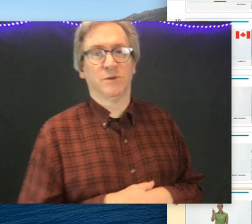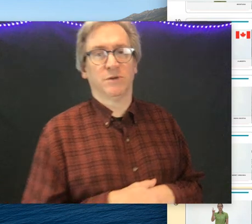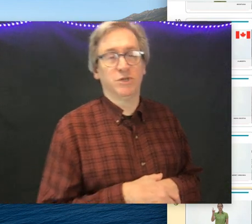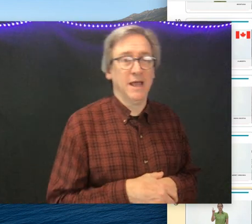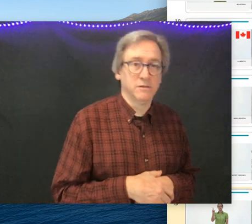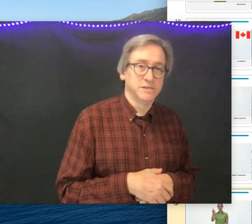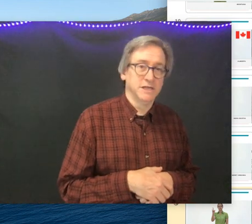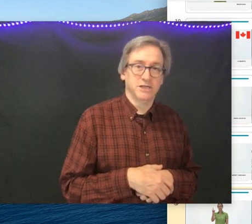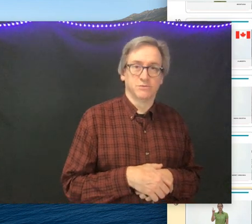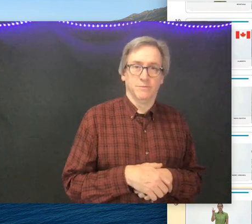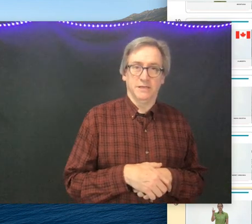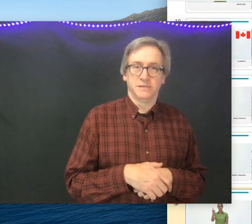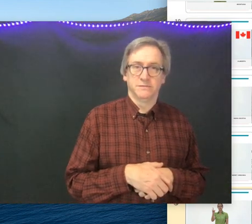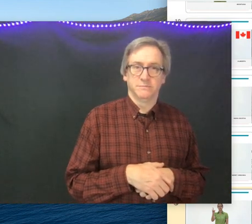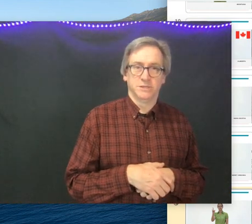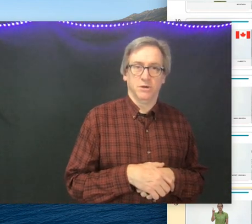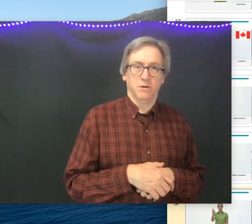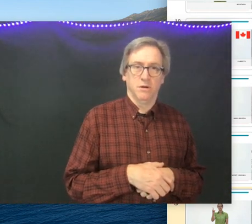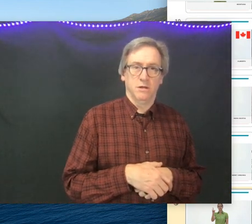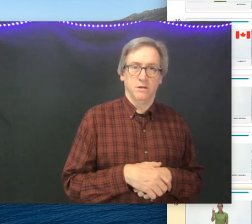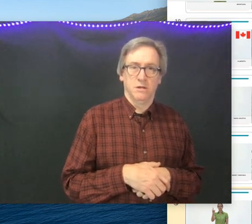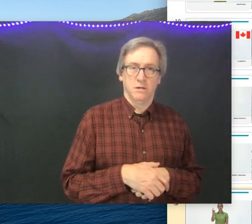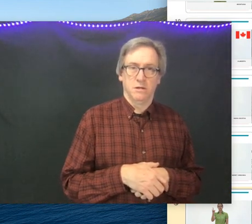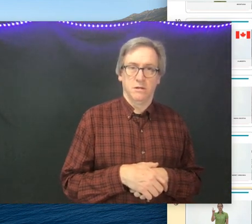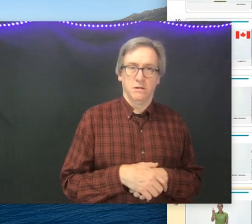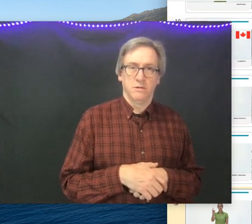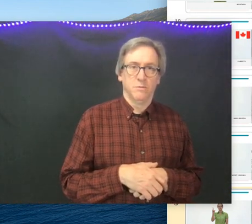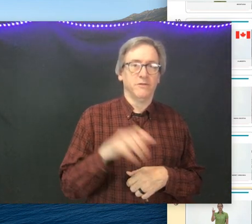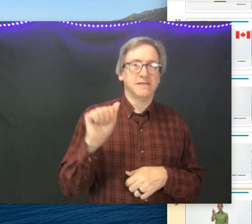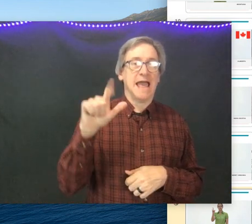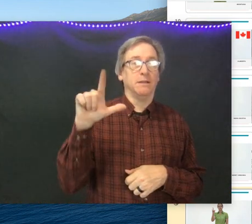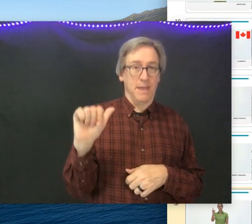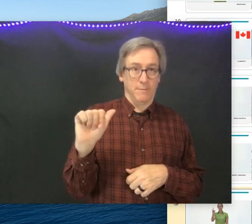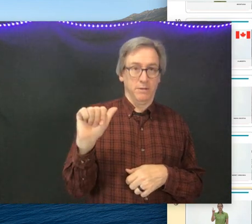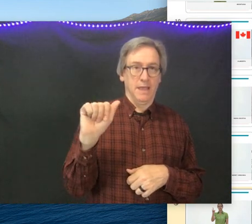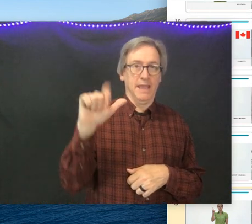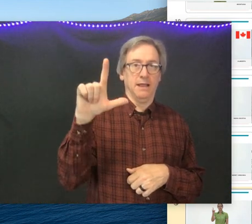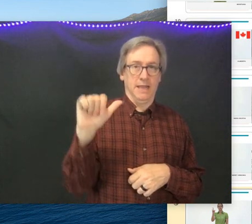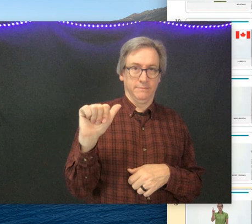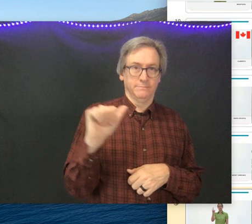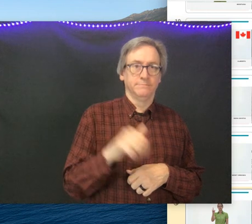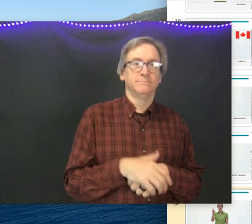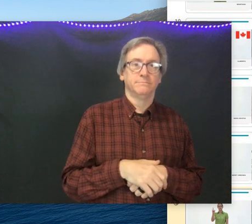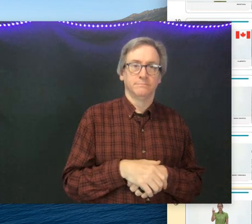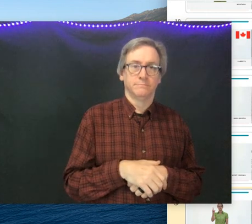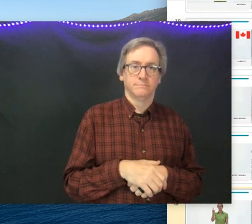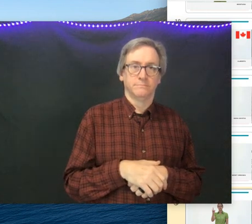because there are two L's, it just repeats. So, well, there's Alabama, ALA,